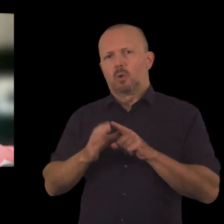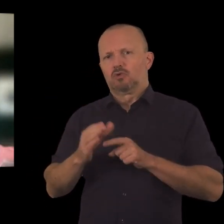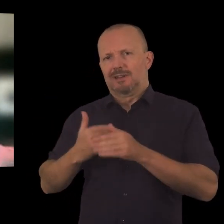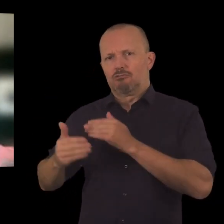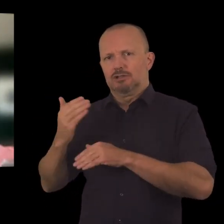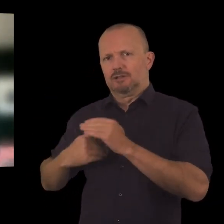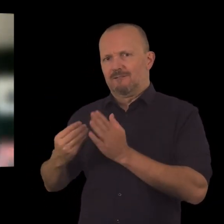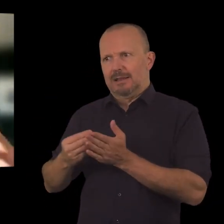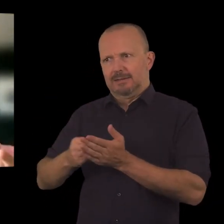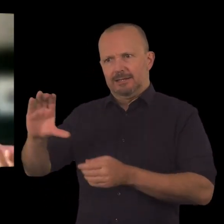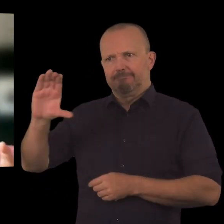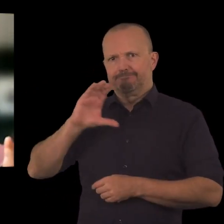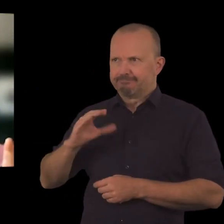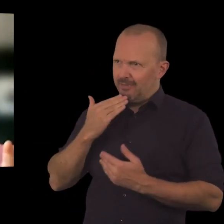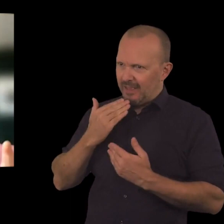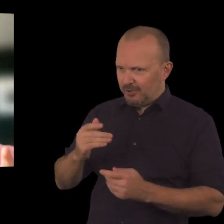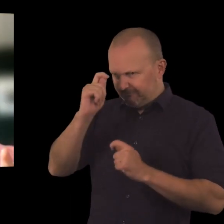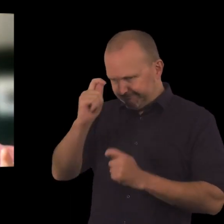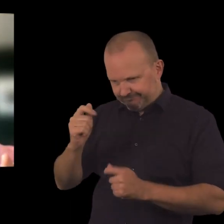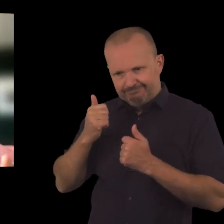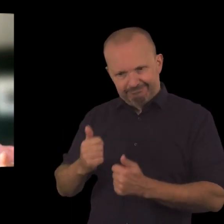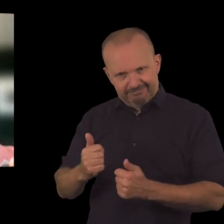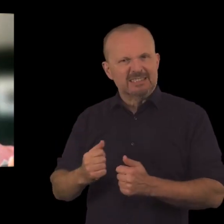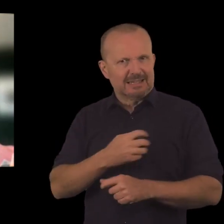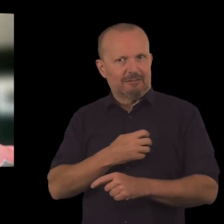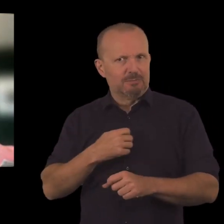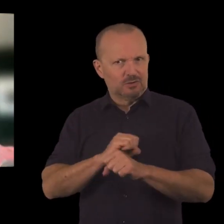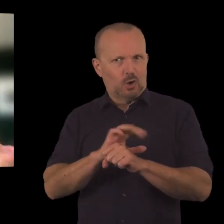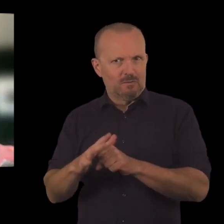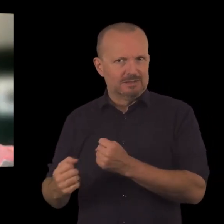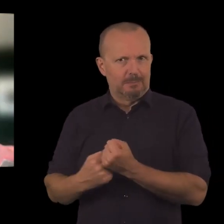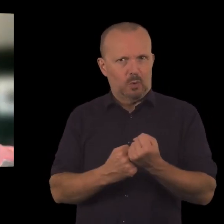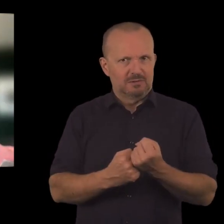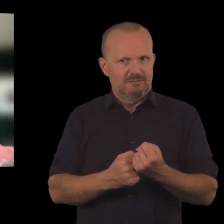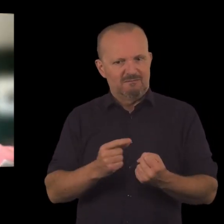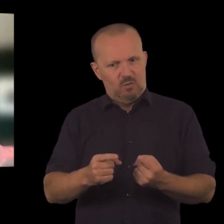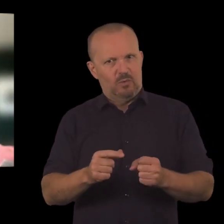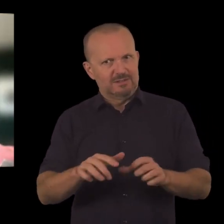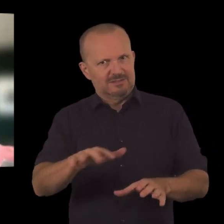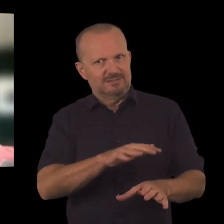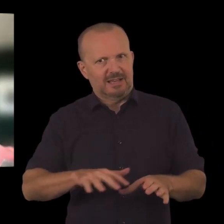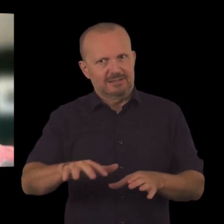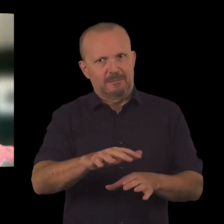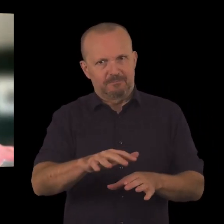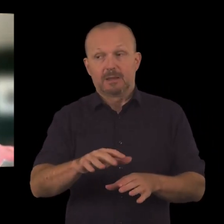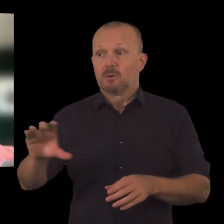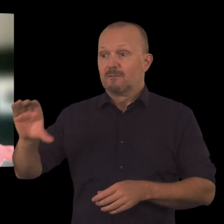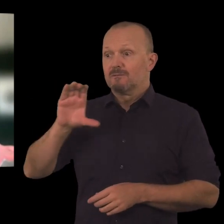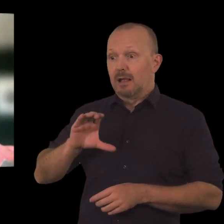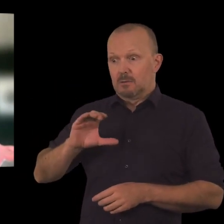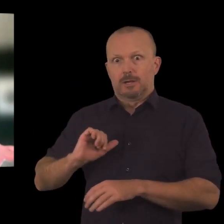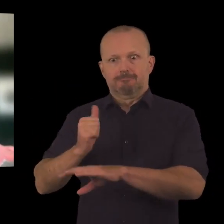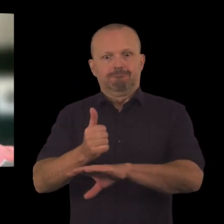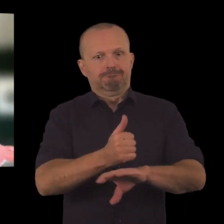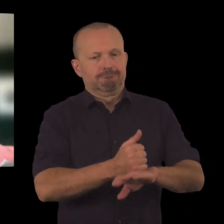year, I'm saying that kind of tentatively because we all know the last year has been quite interrupted. We've been running